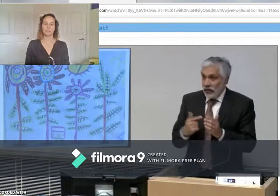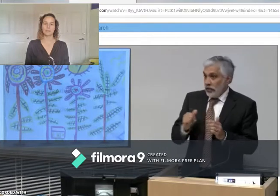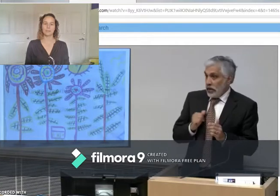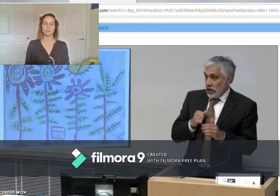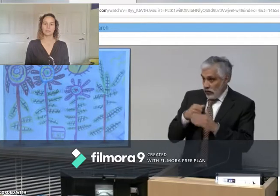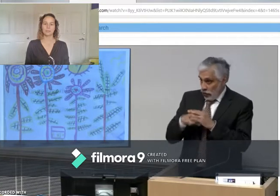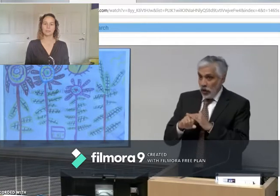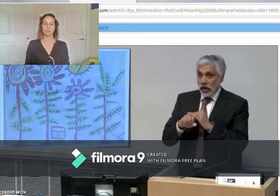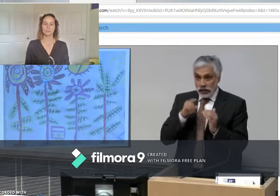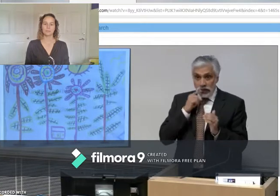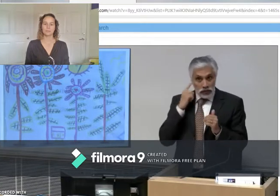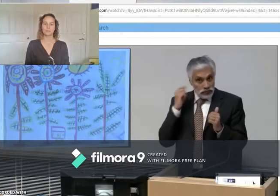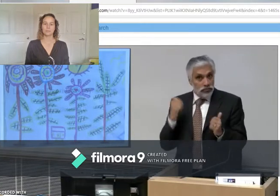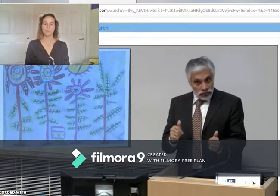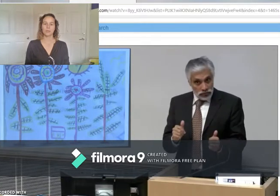experience.